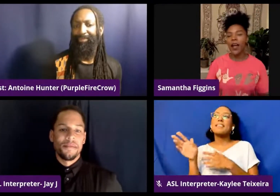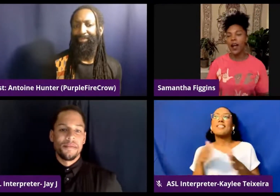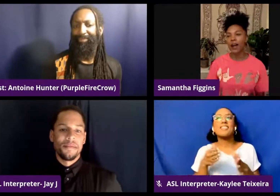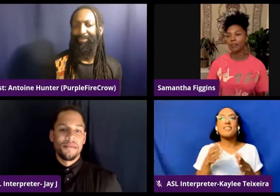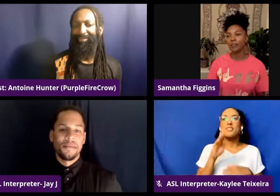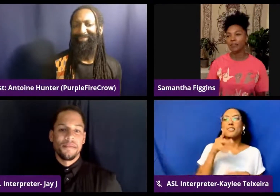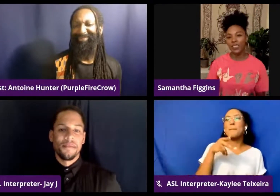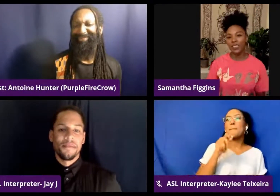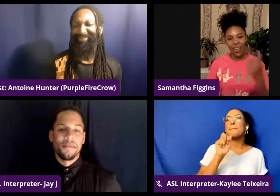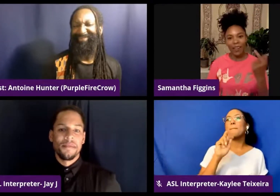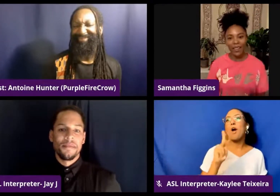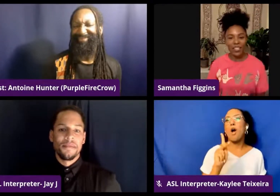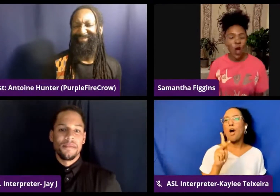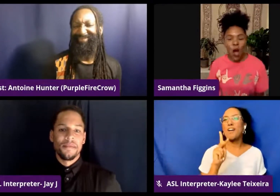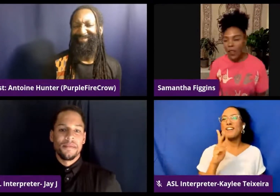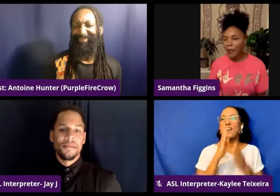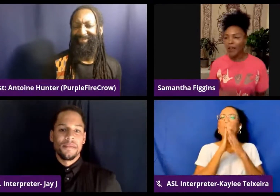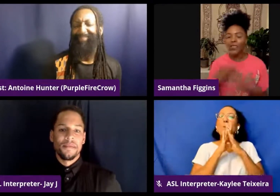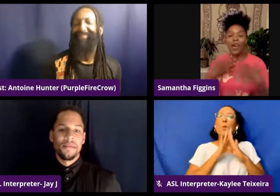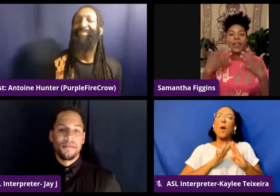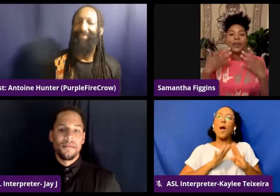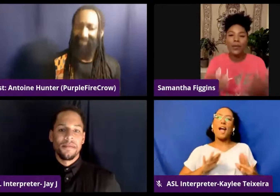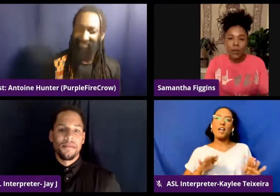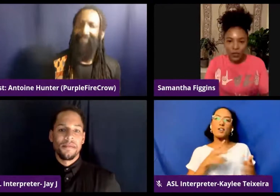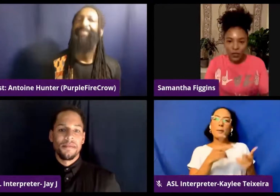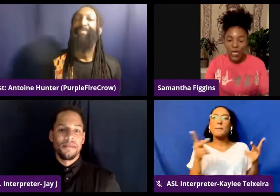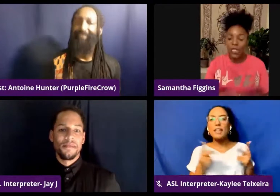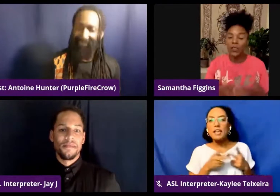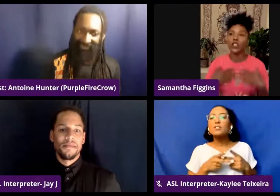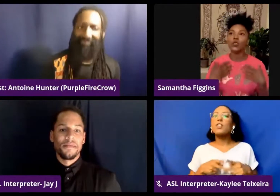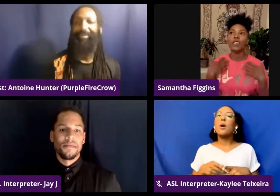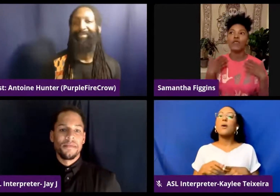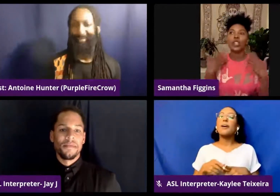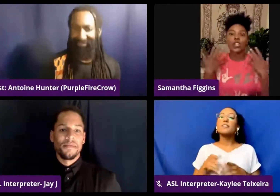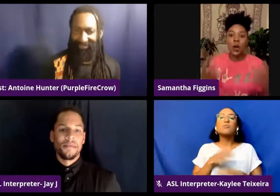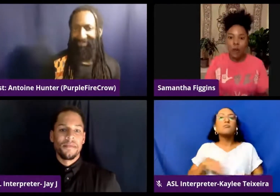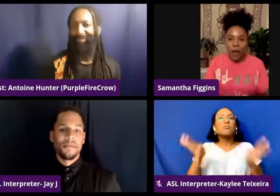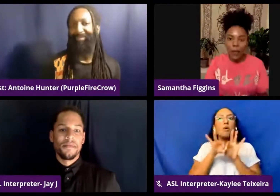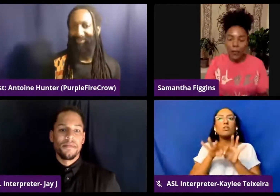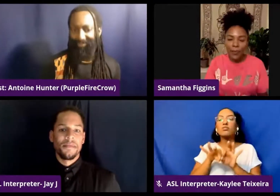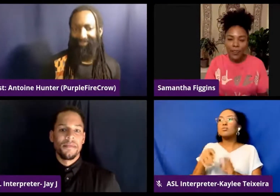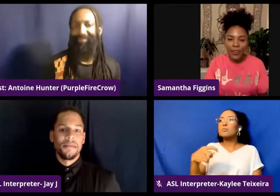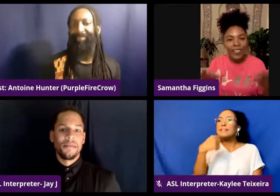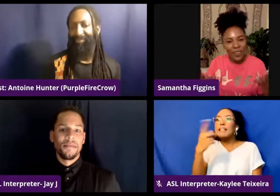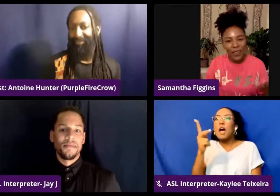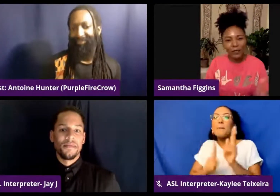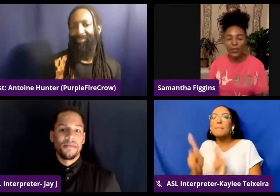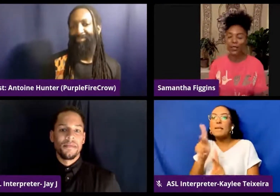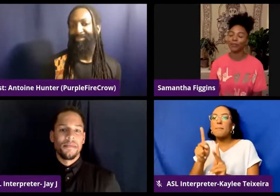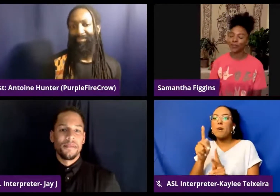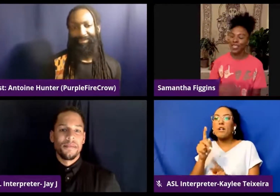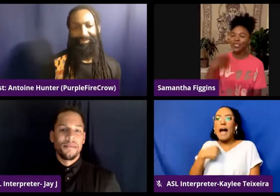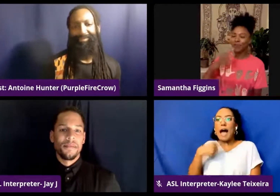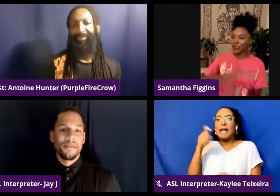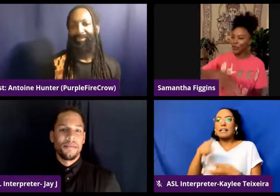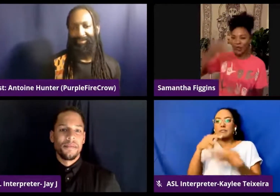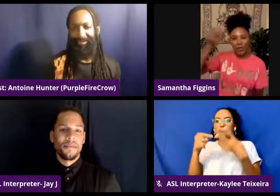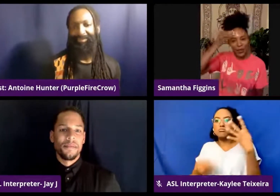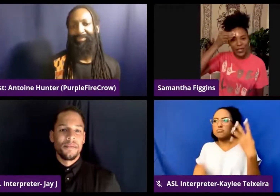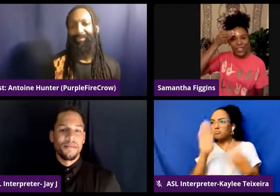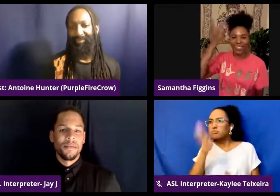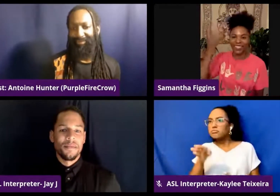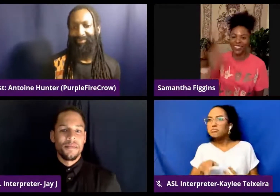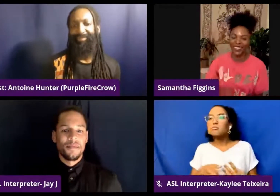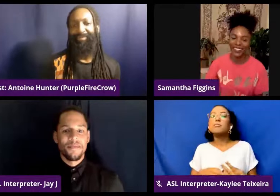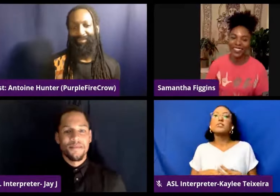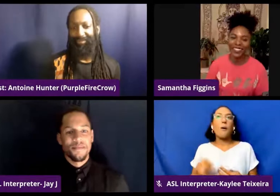like that. So yeah, it's all about telling people what you need so that you can really show up, so that's just what I've